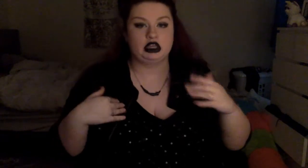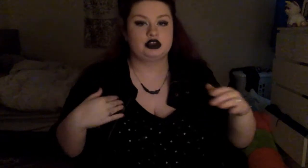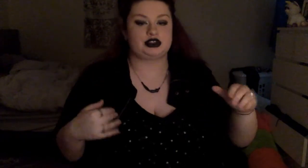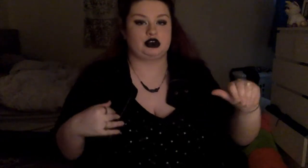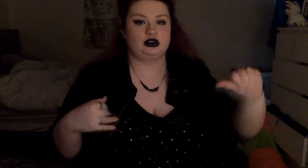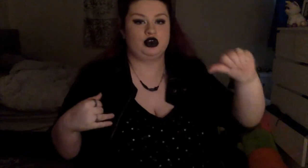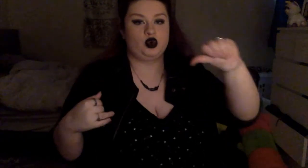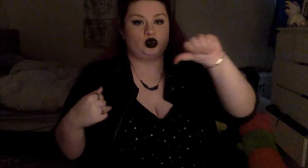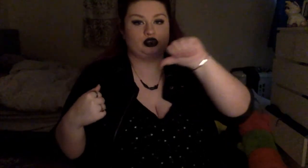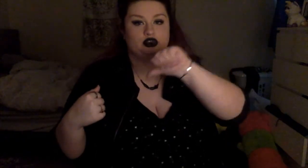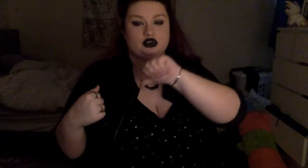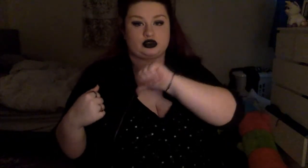So, drunk,